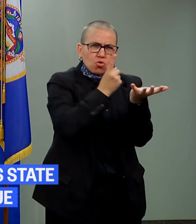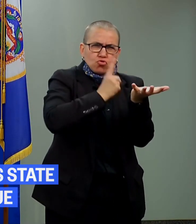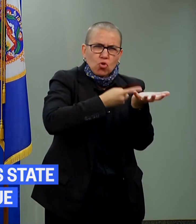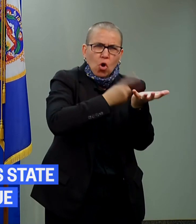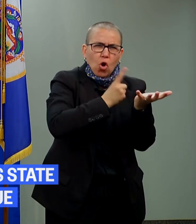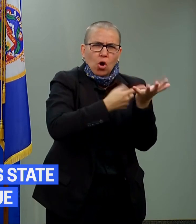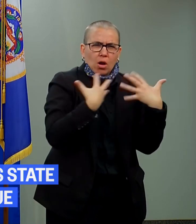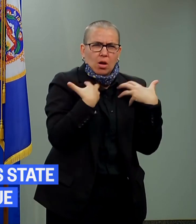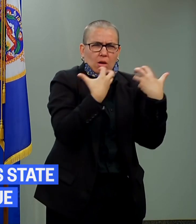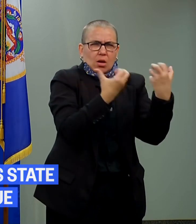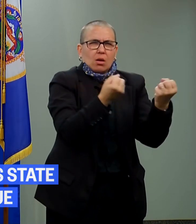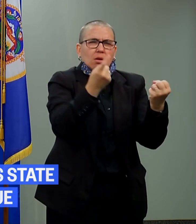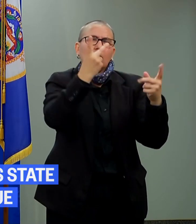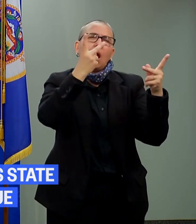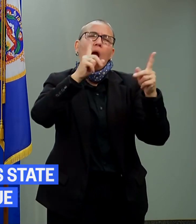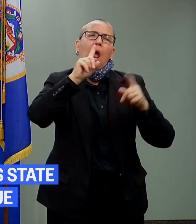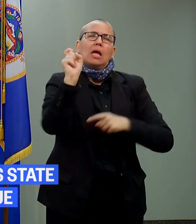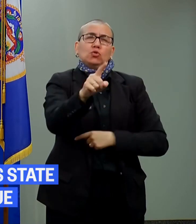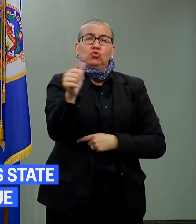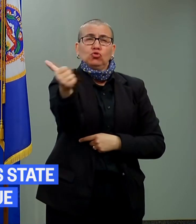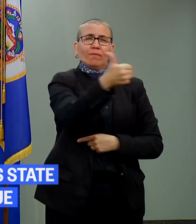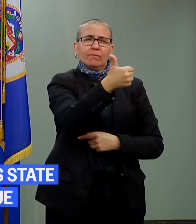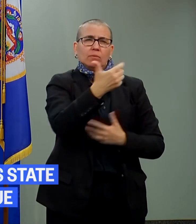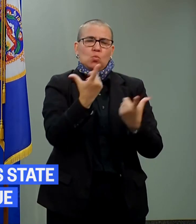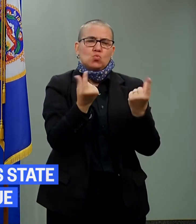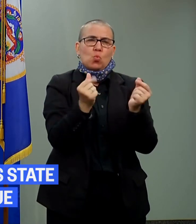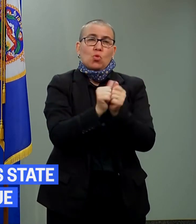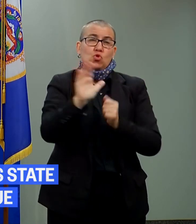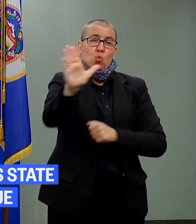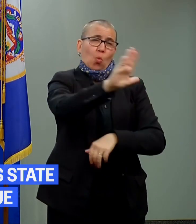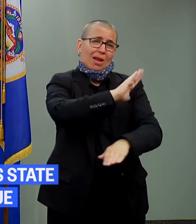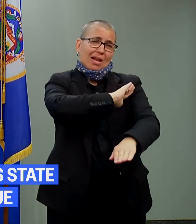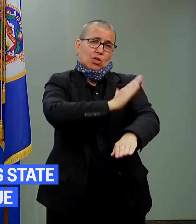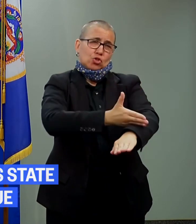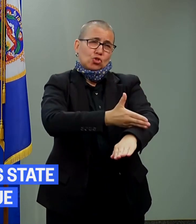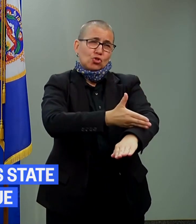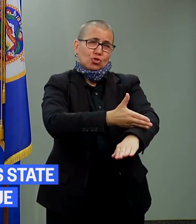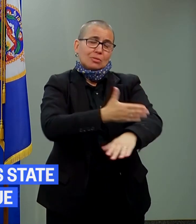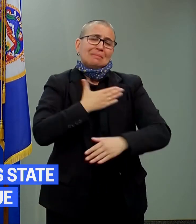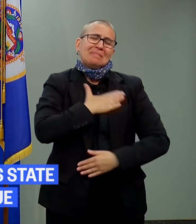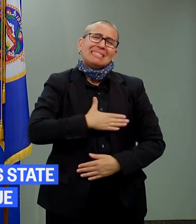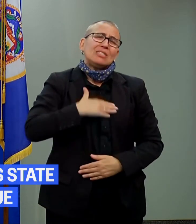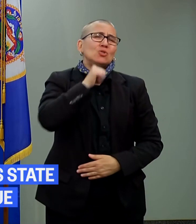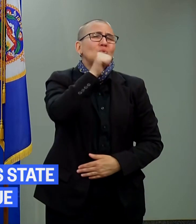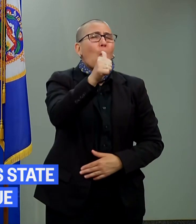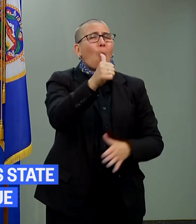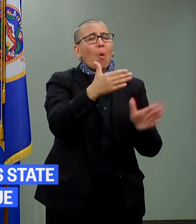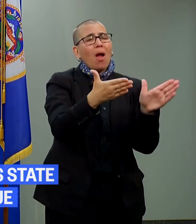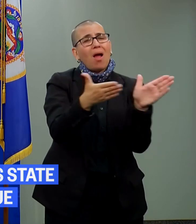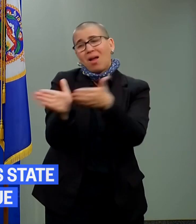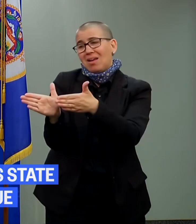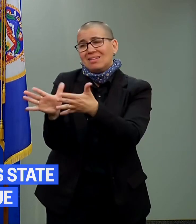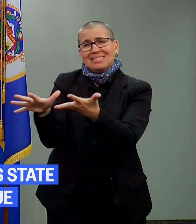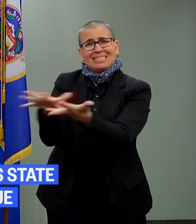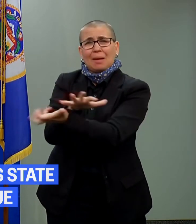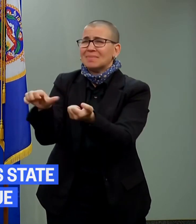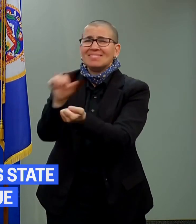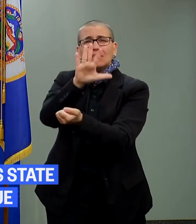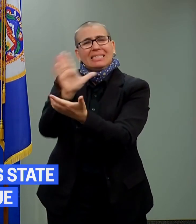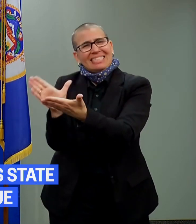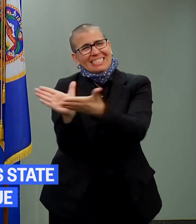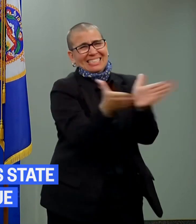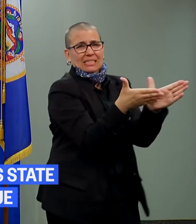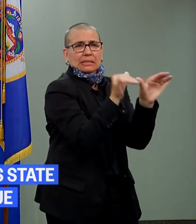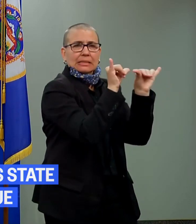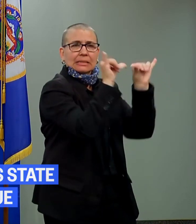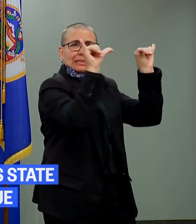and use it not to destroy our neighborhoods, but to destroy the historic culture, to destroy